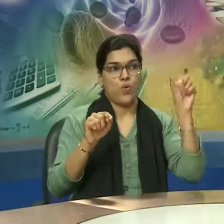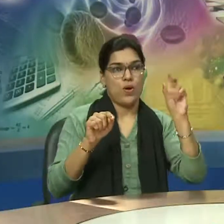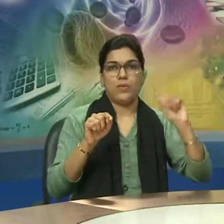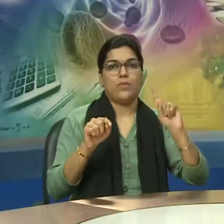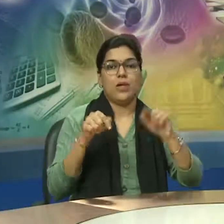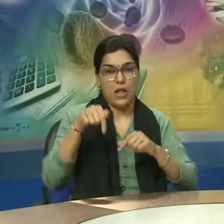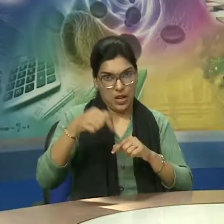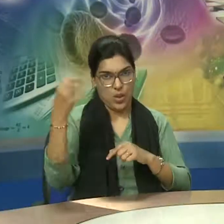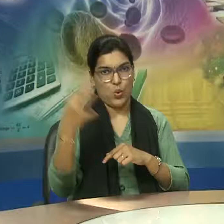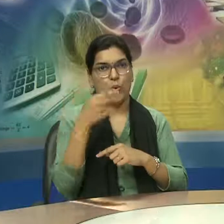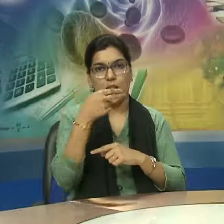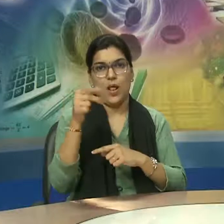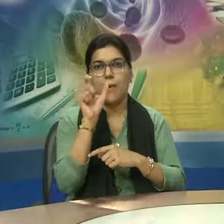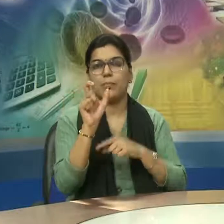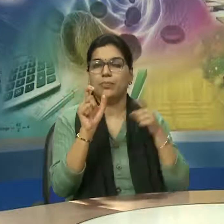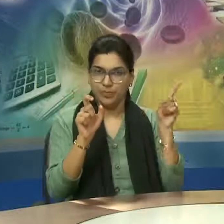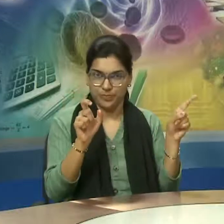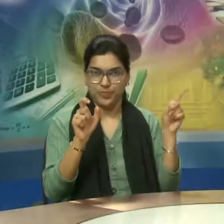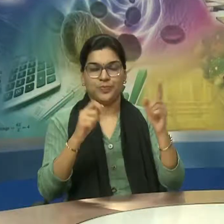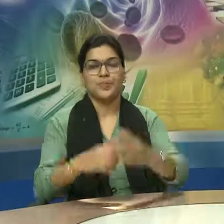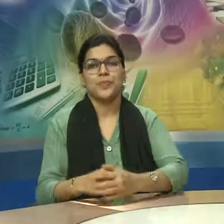All are the examples of modern life.